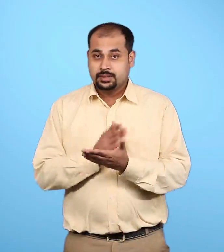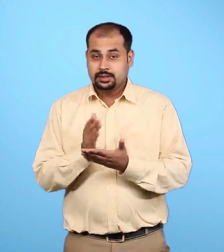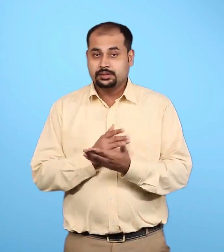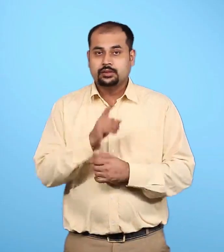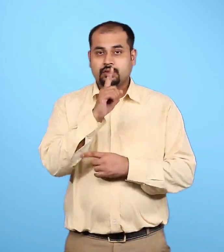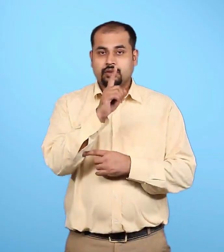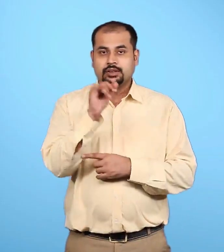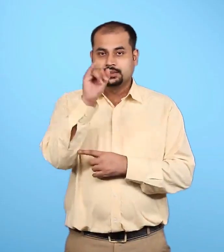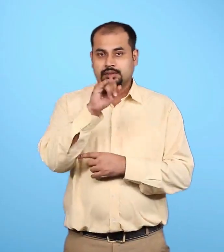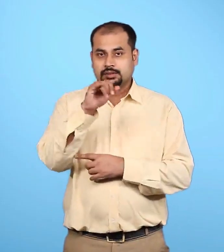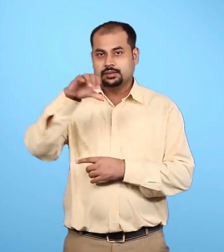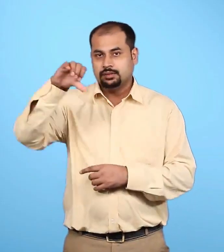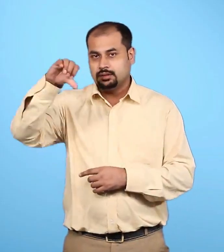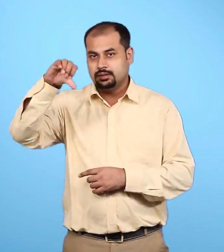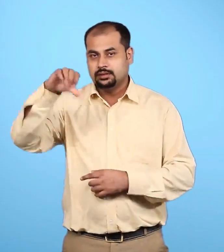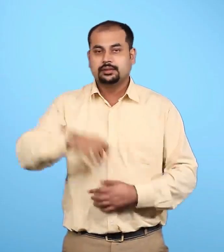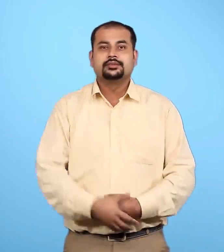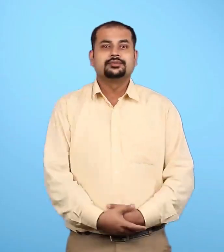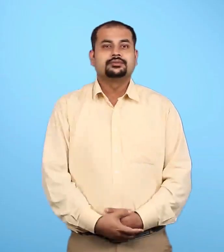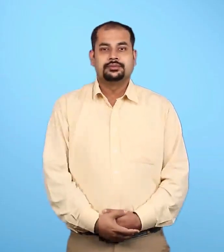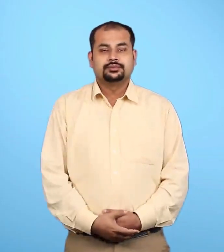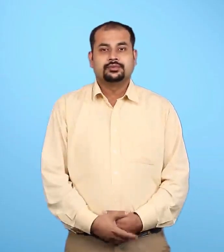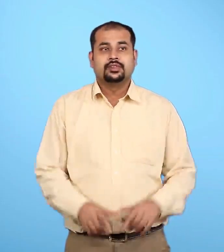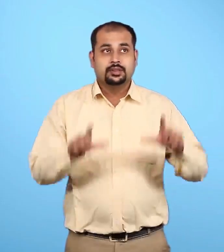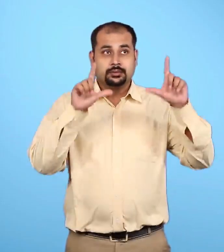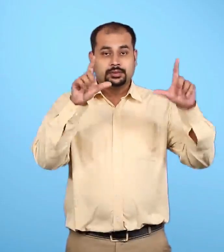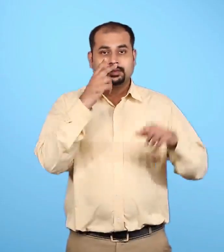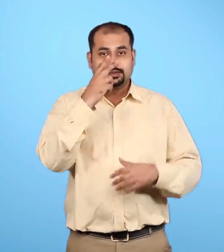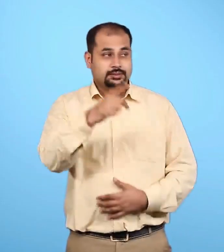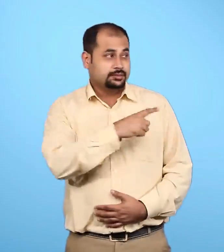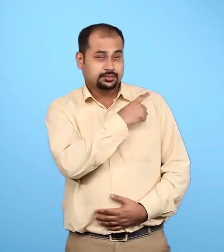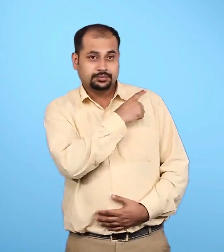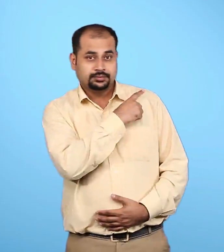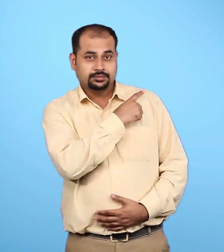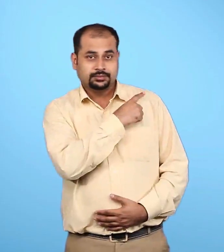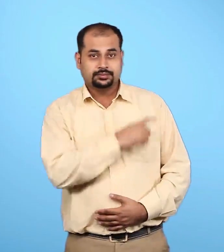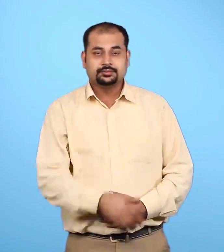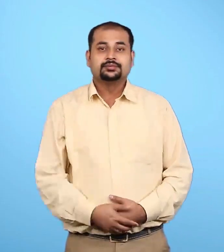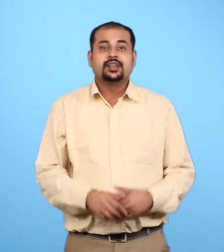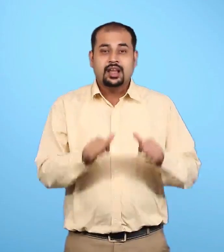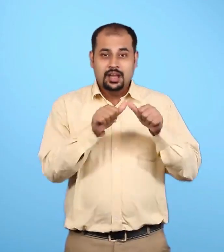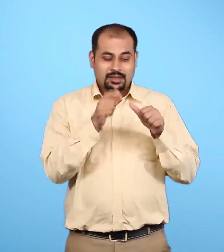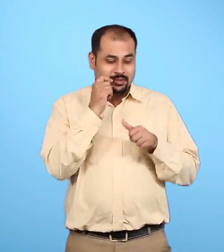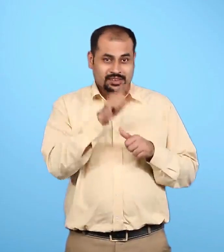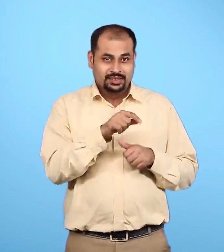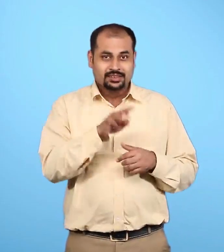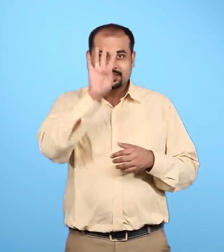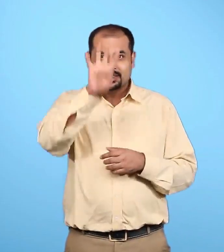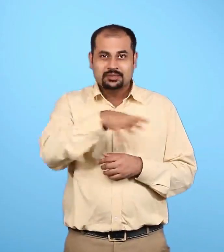Page 169. We see the chart created by Amit on